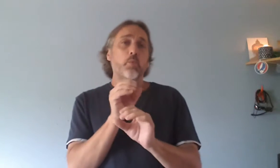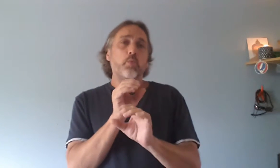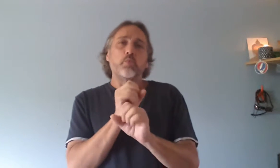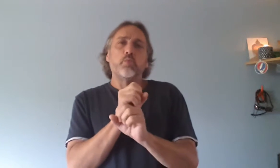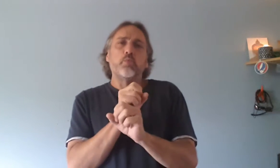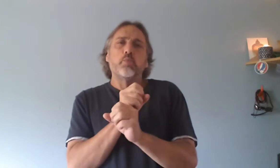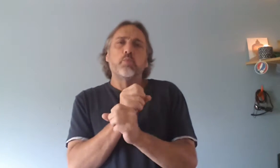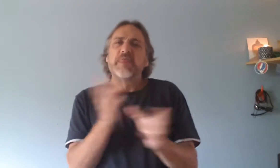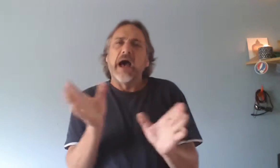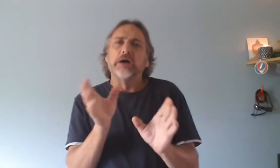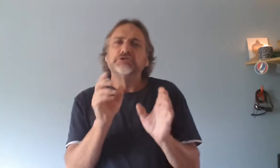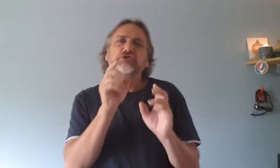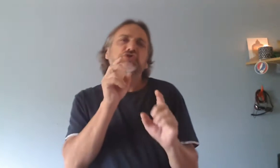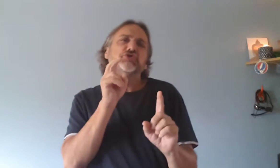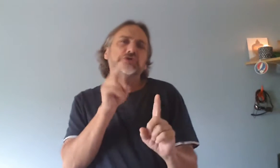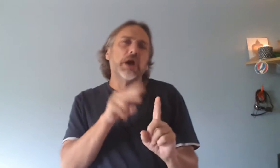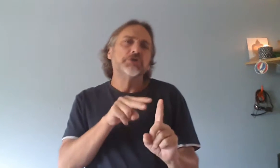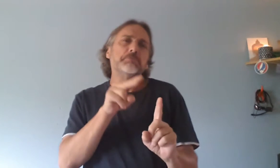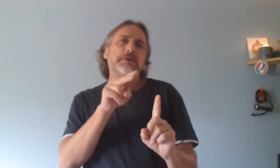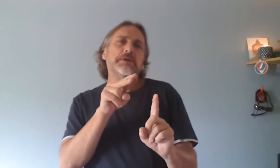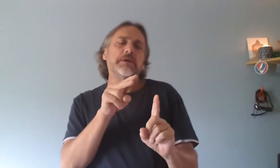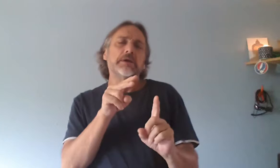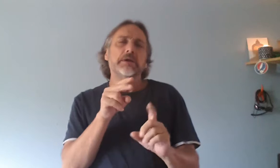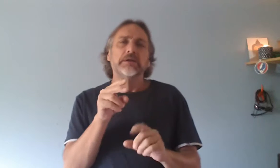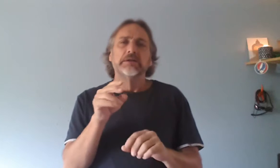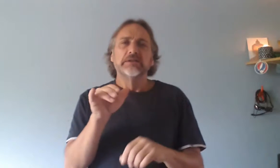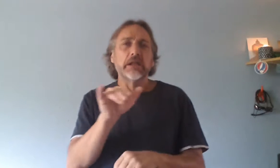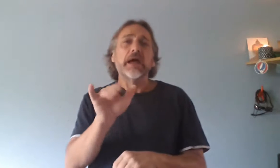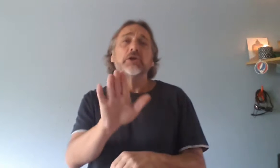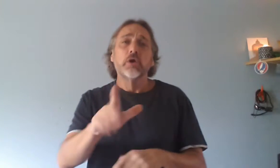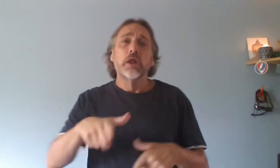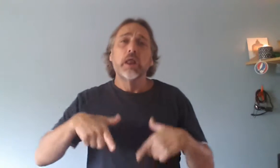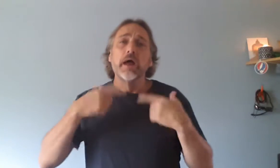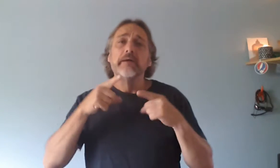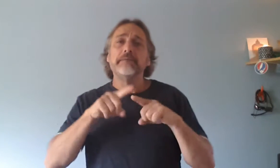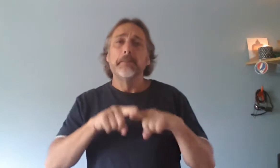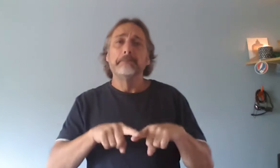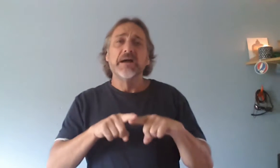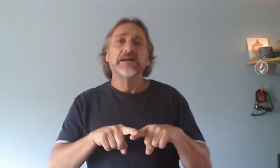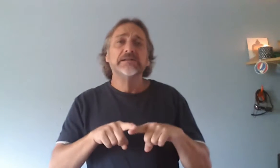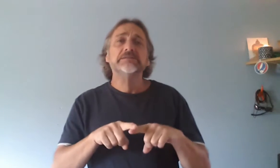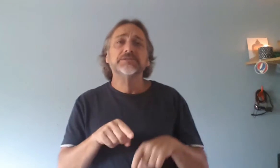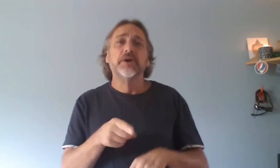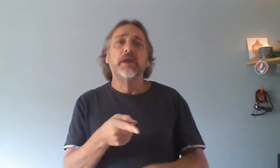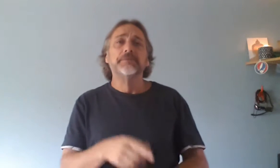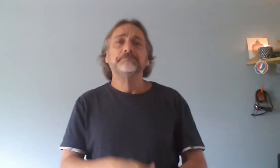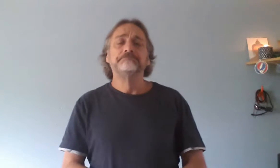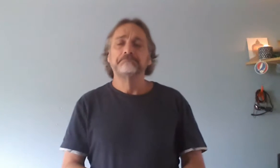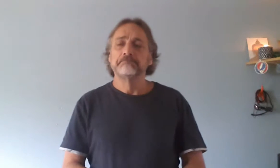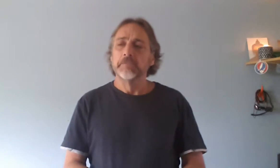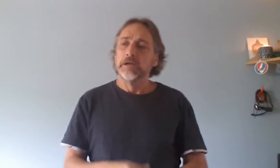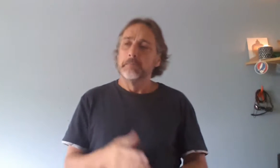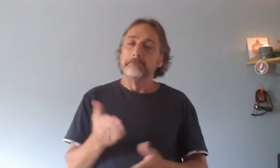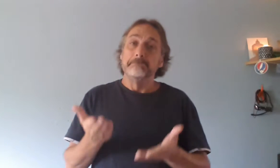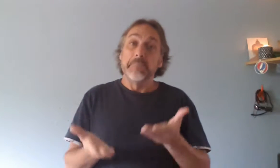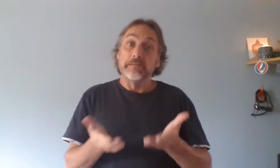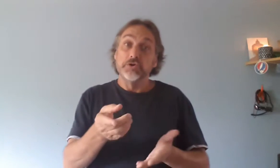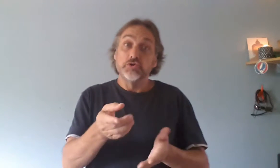life depended on it. So paying attention to what, you might ask? Well, it doesn't actually matter. It's